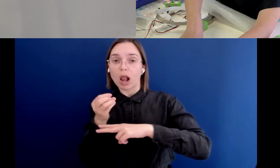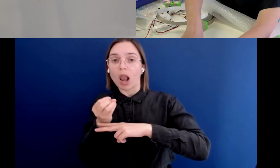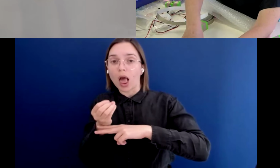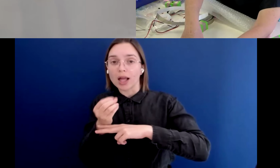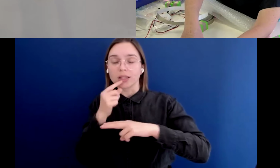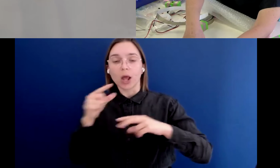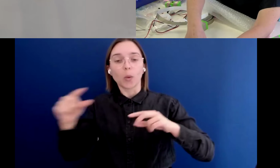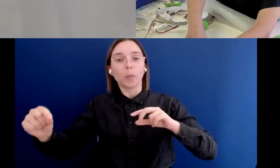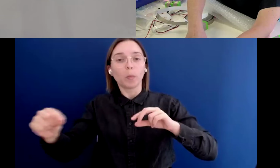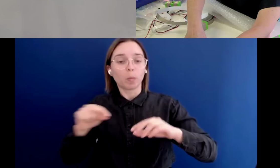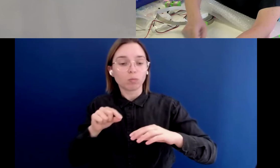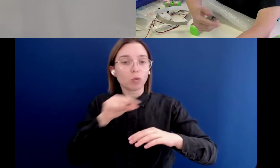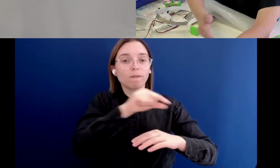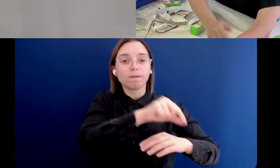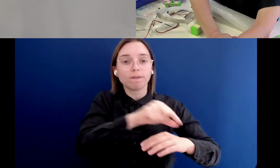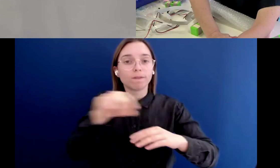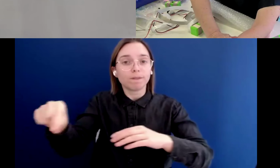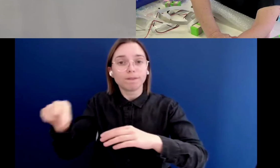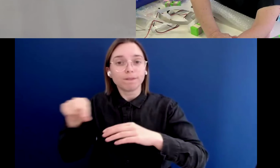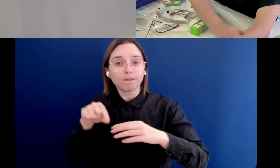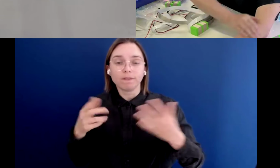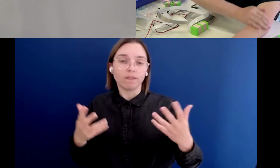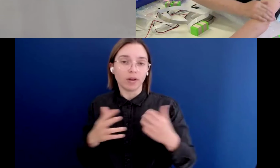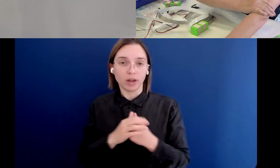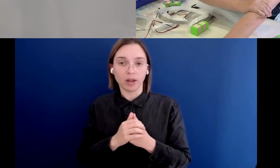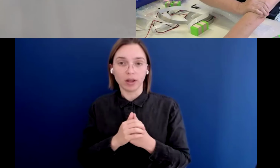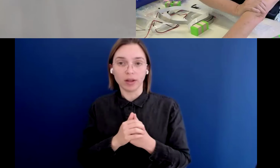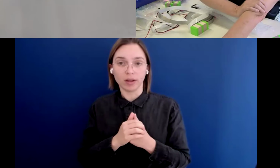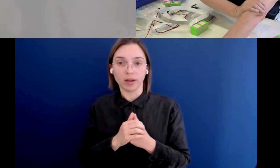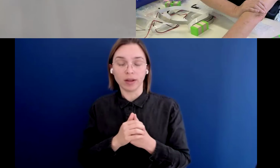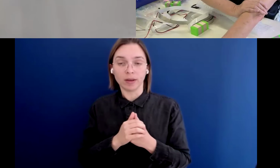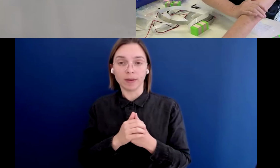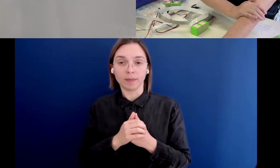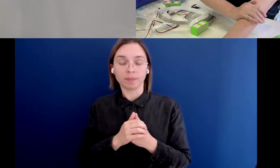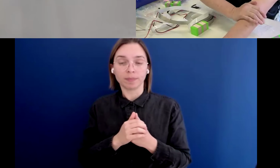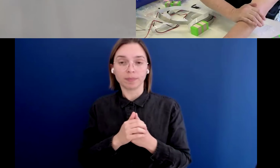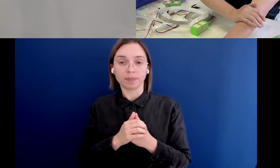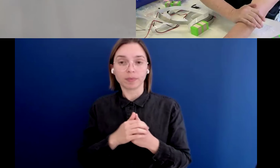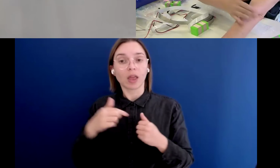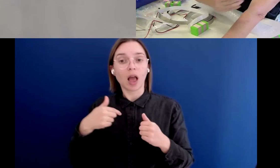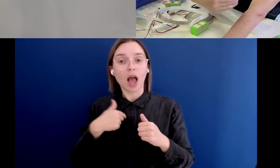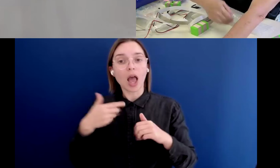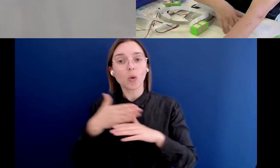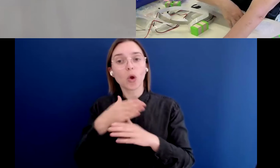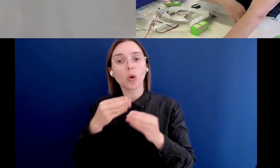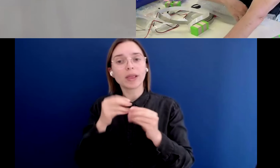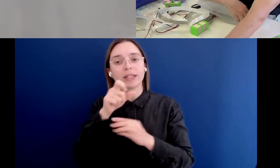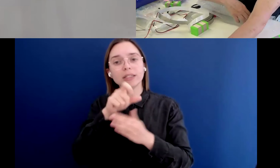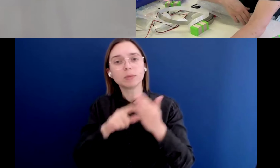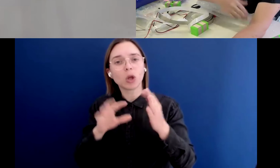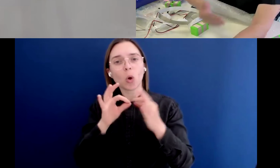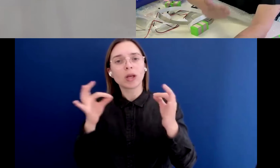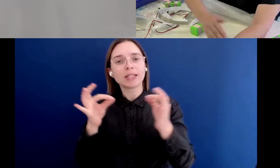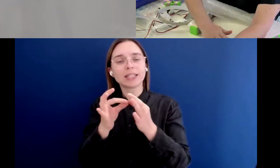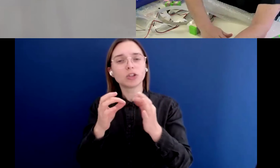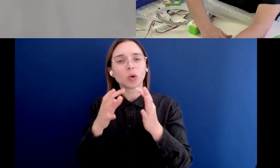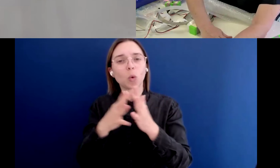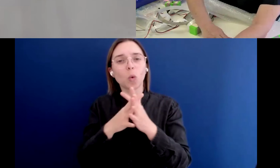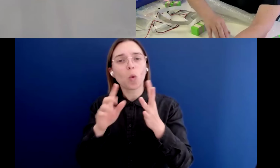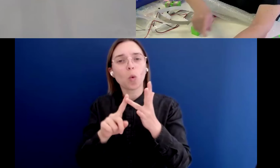So I had someone the other day I work with Wallara a lot, which is a disability organisation. We actually help run their